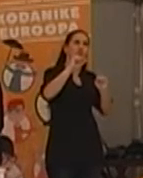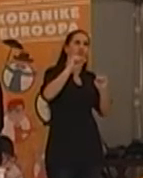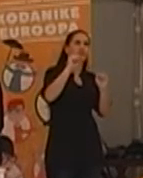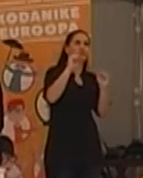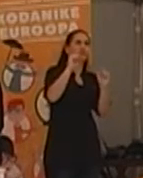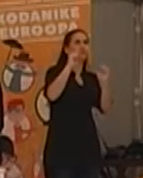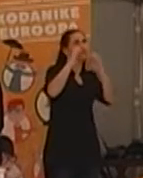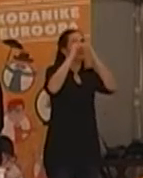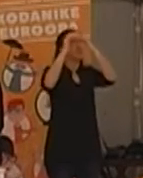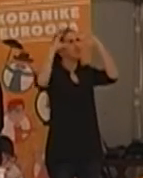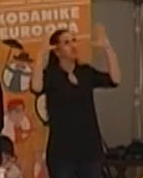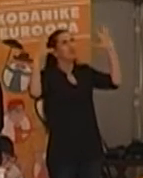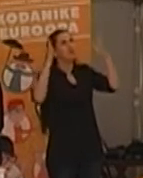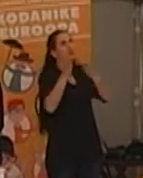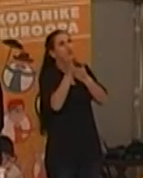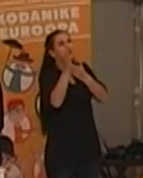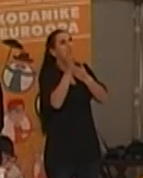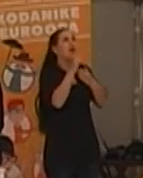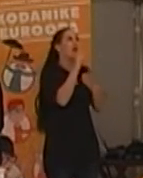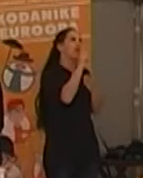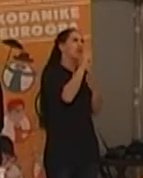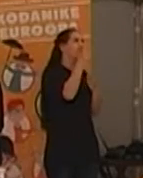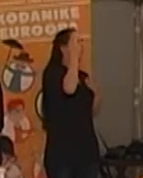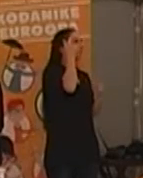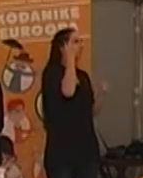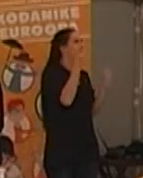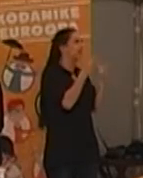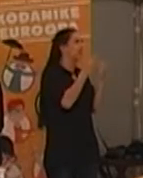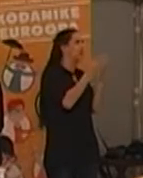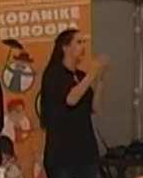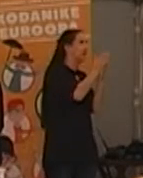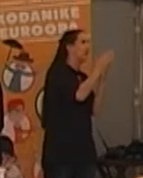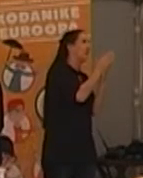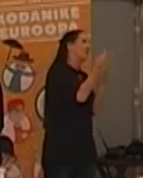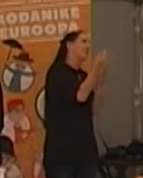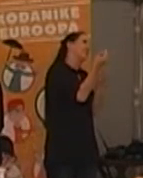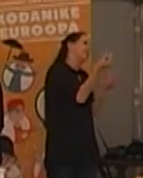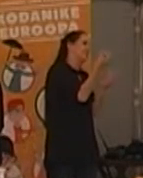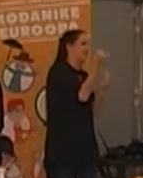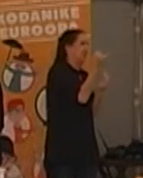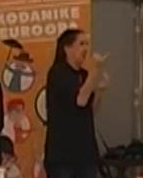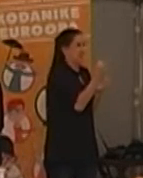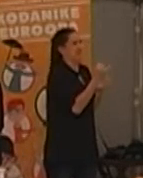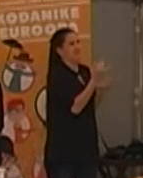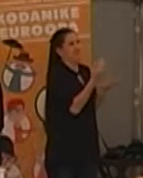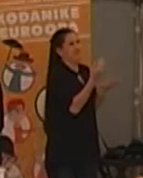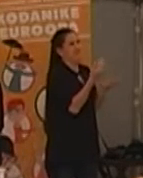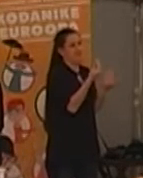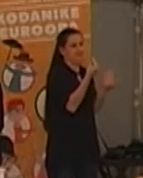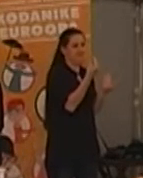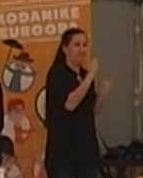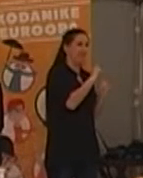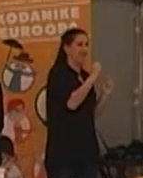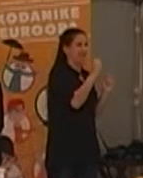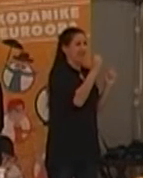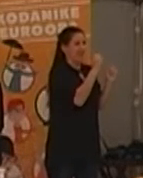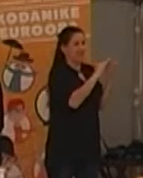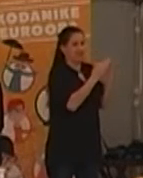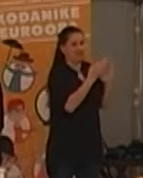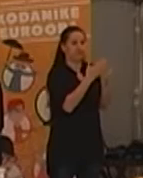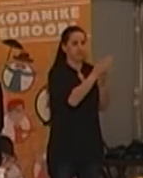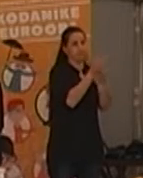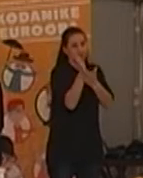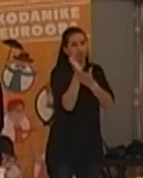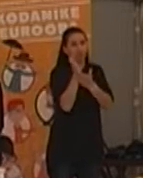reasonable less good scenario. I'm sure that the voters,